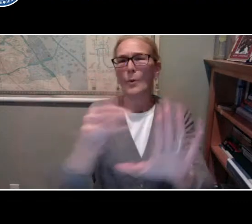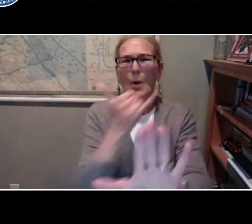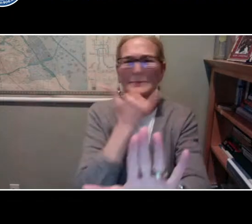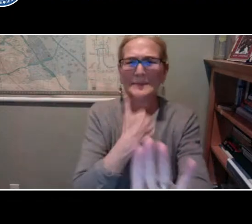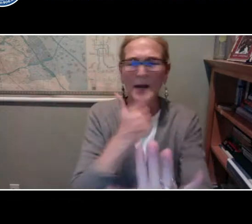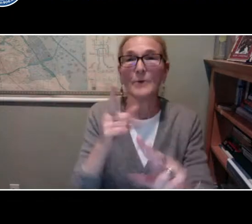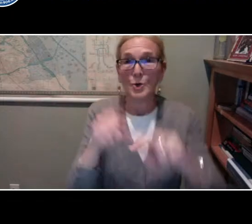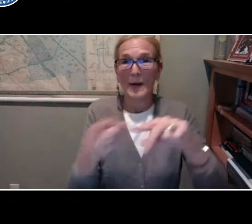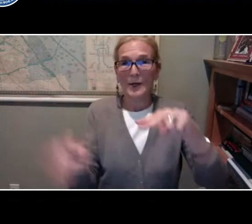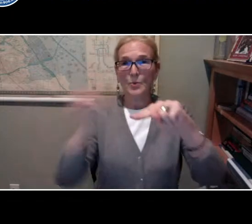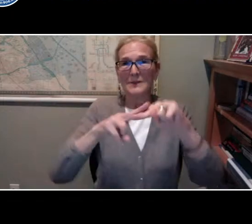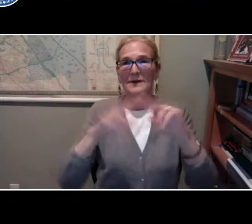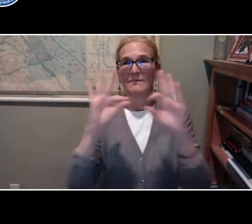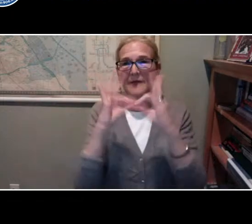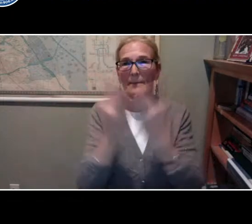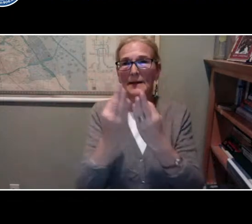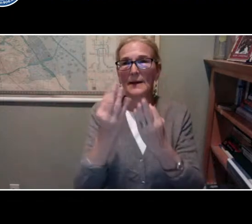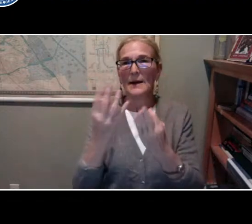goal